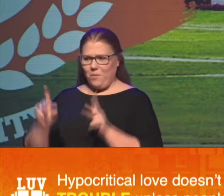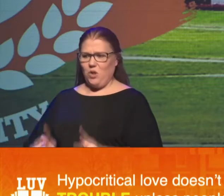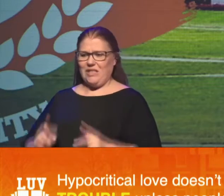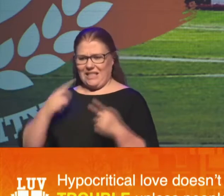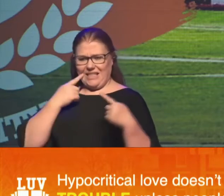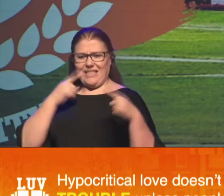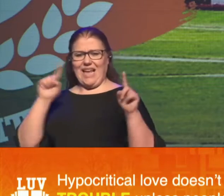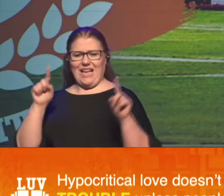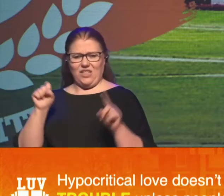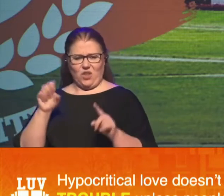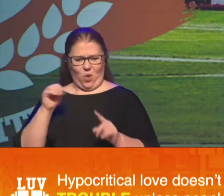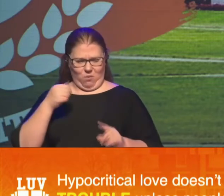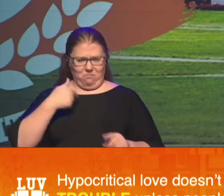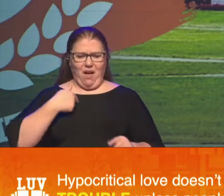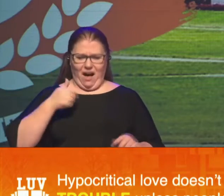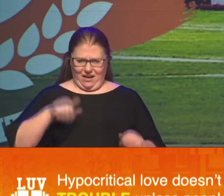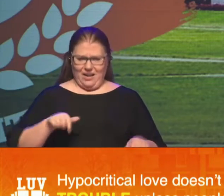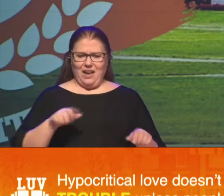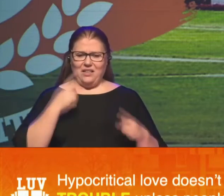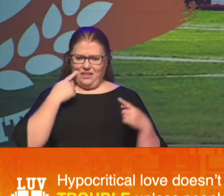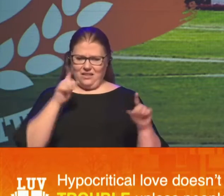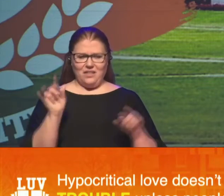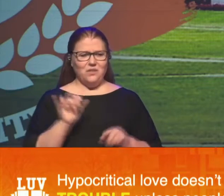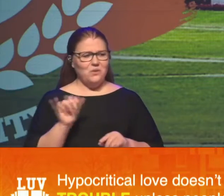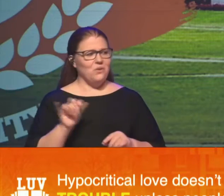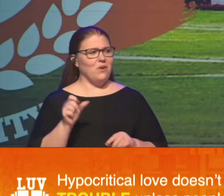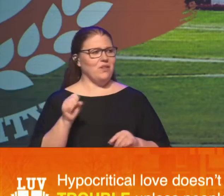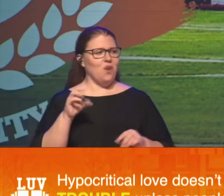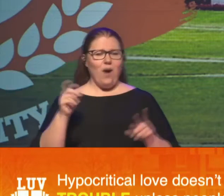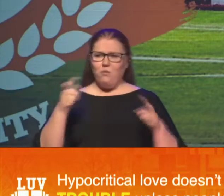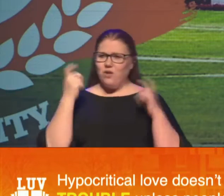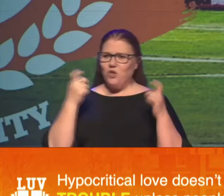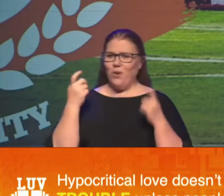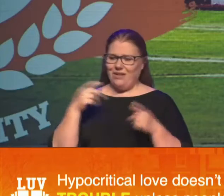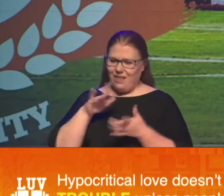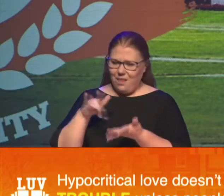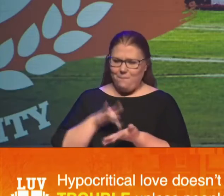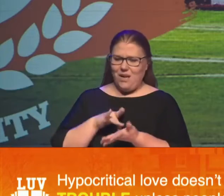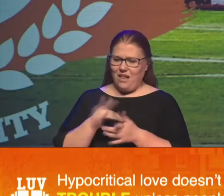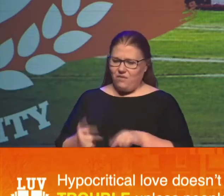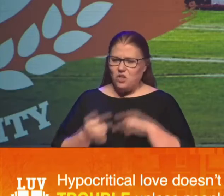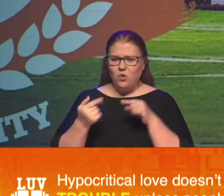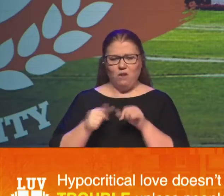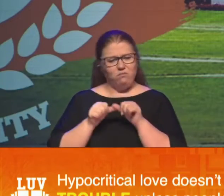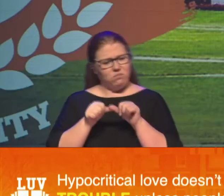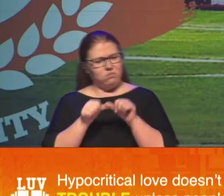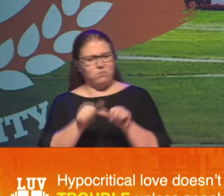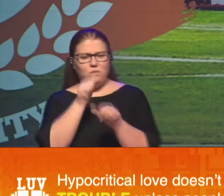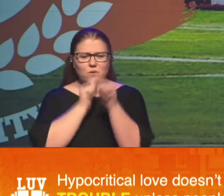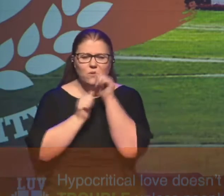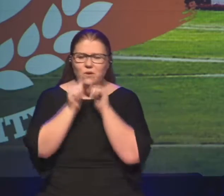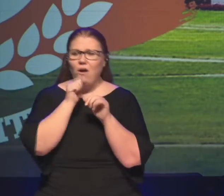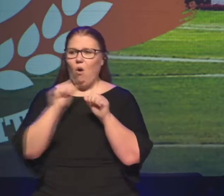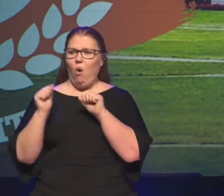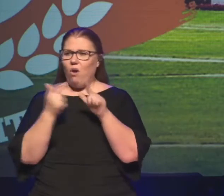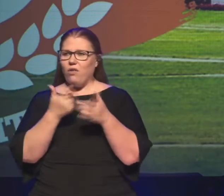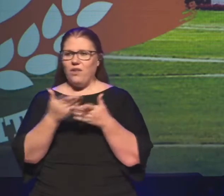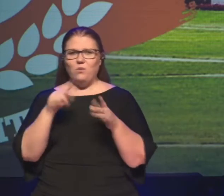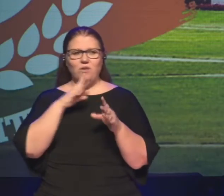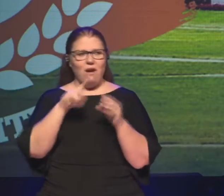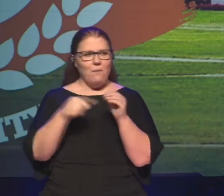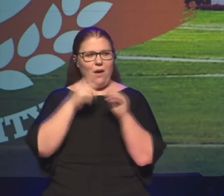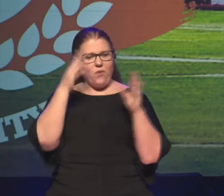the other side. So we can rejoice in the hope of others, and it brings hope. And so I rejoice even when I'm in the middle of it. Persevering, all these things we could talk about. But hope